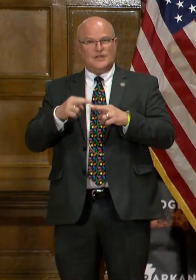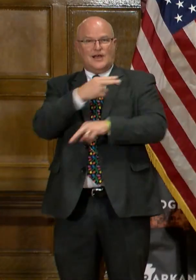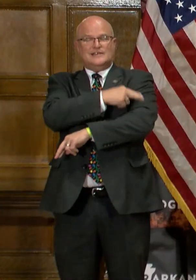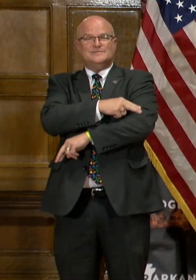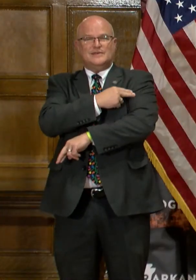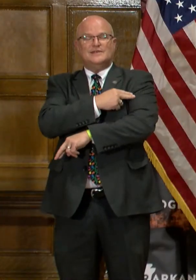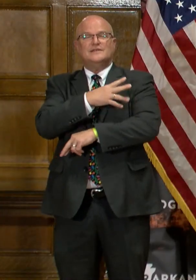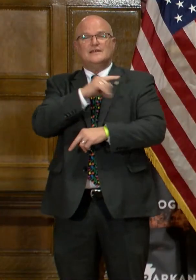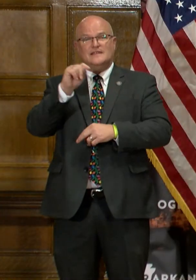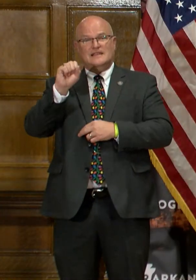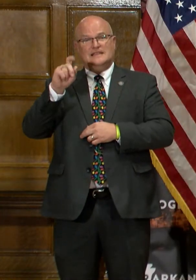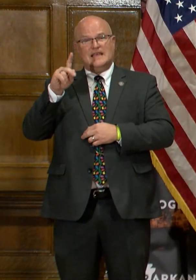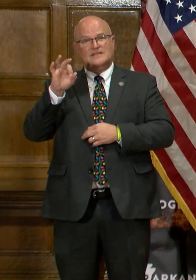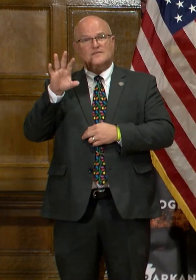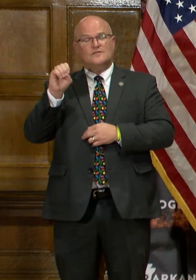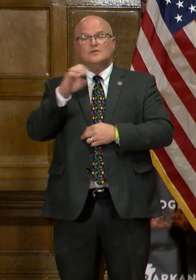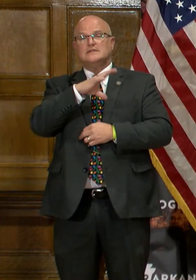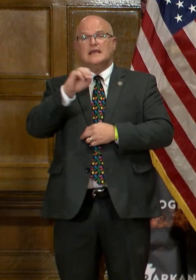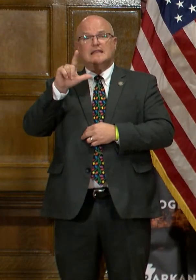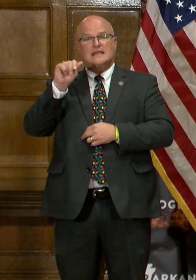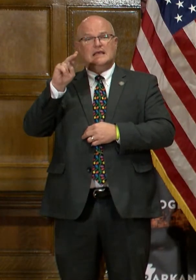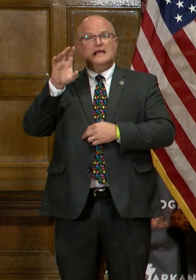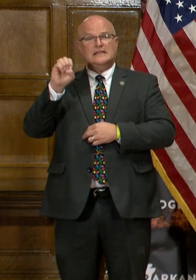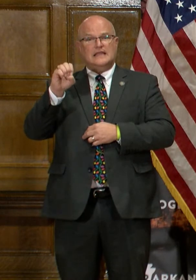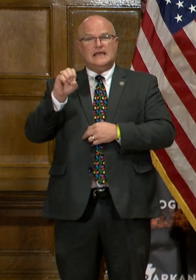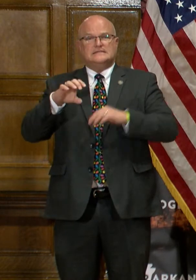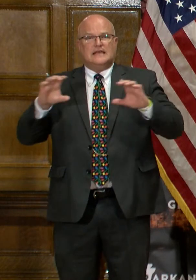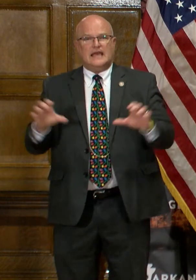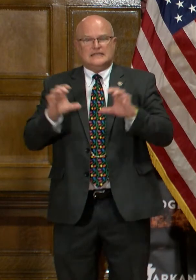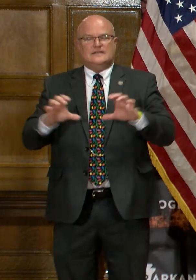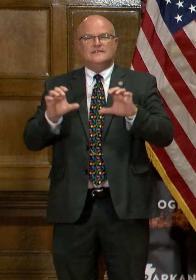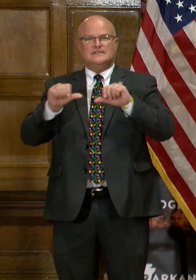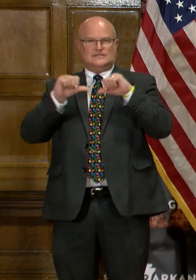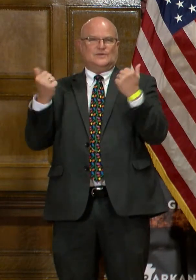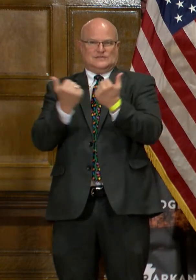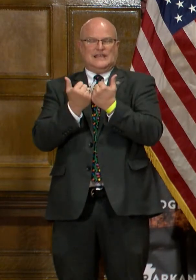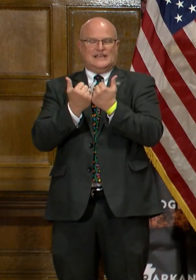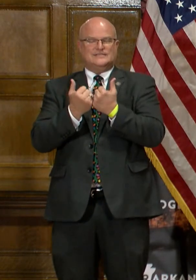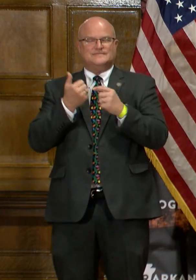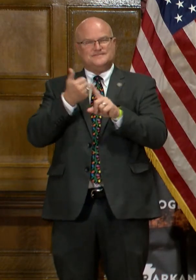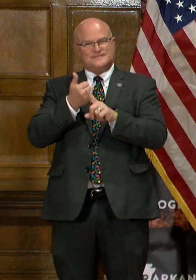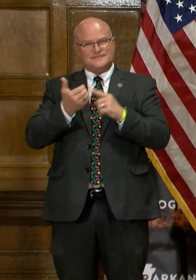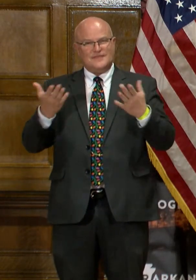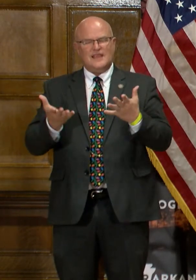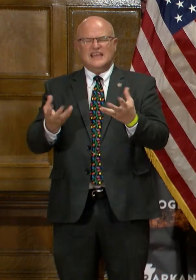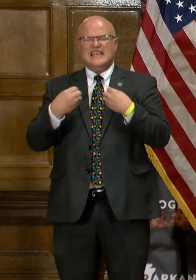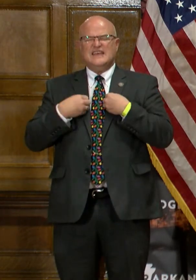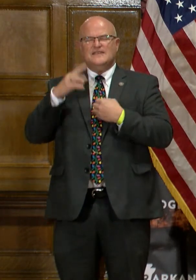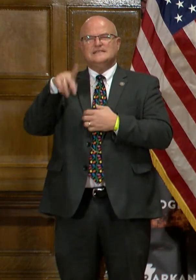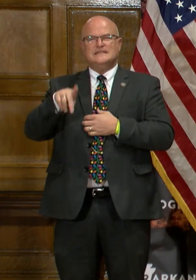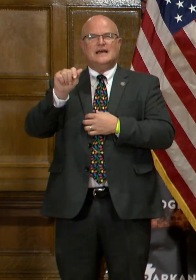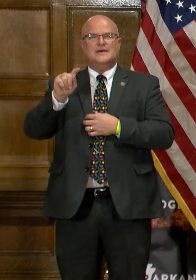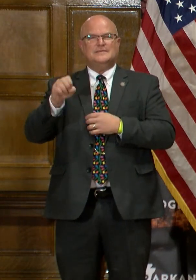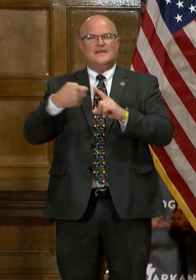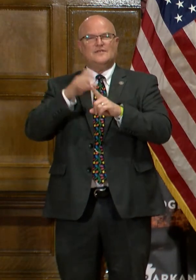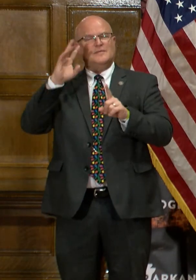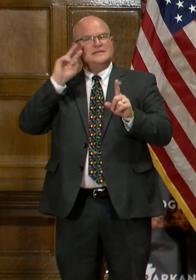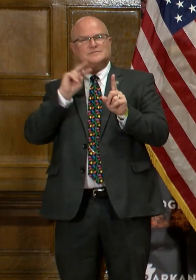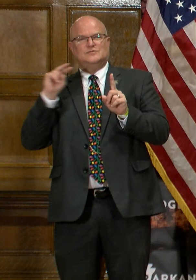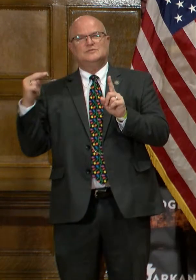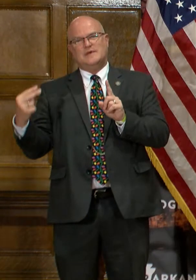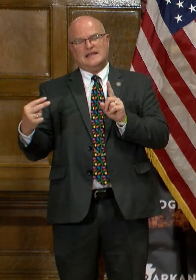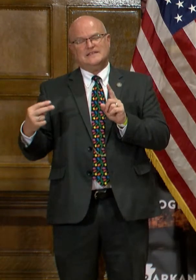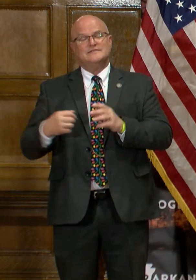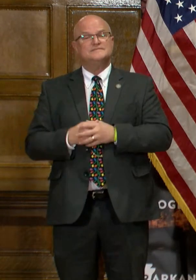Taylor here of the Arkansas Activities Association and give us a little update from his